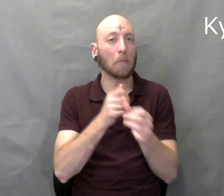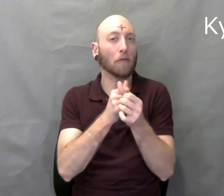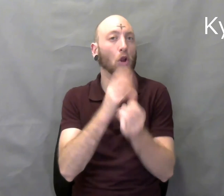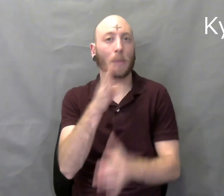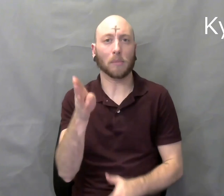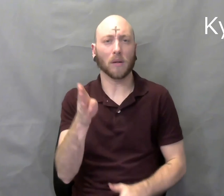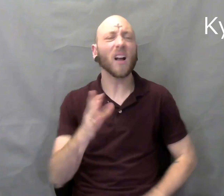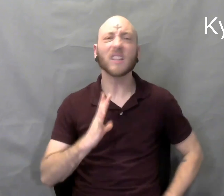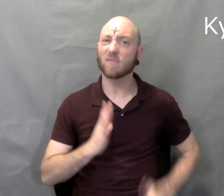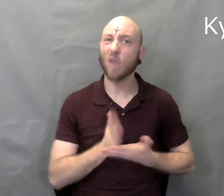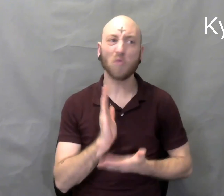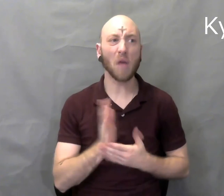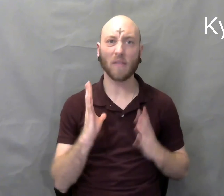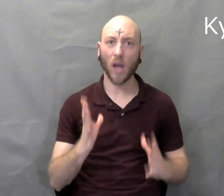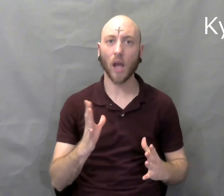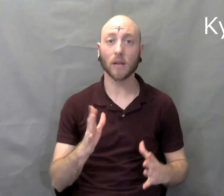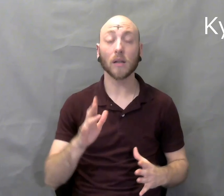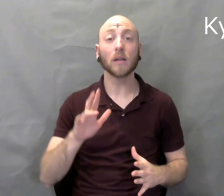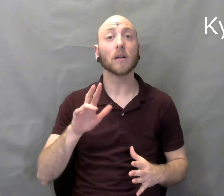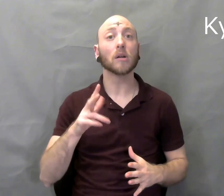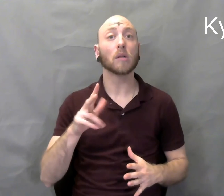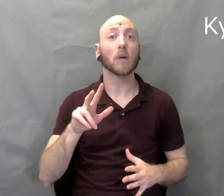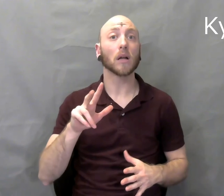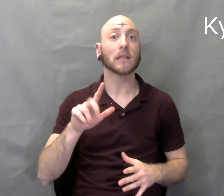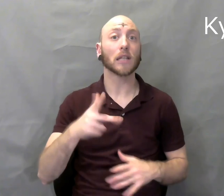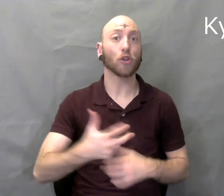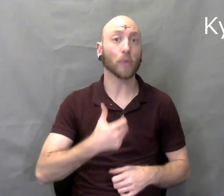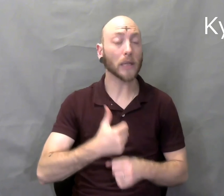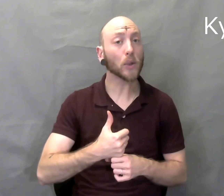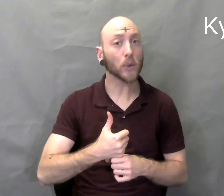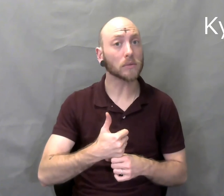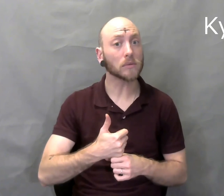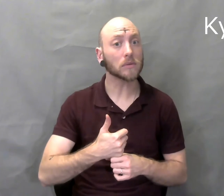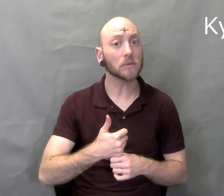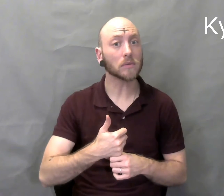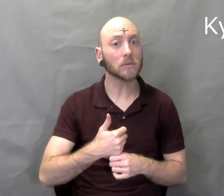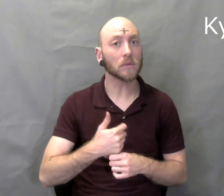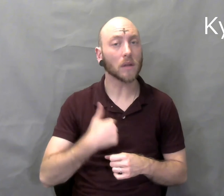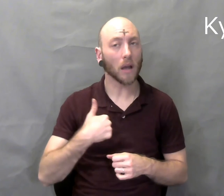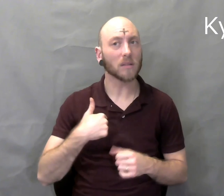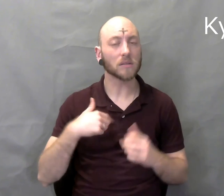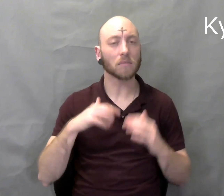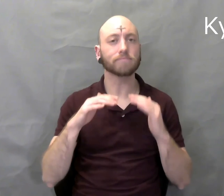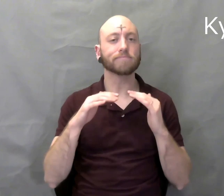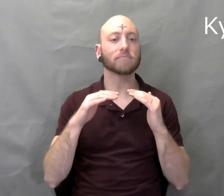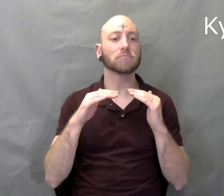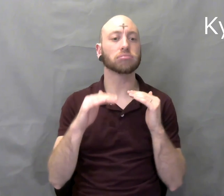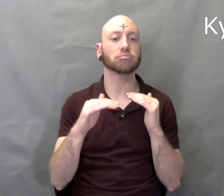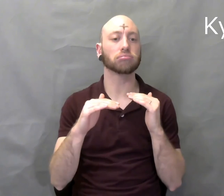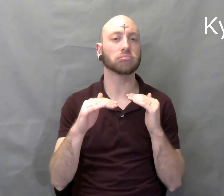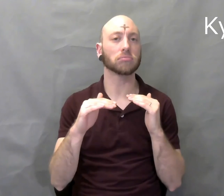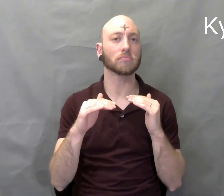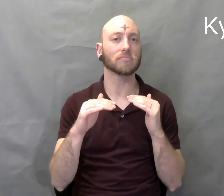what I needed at the time. And it wasn't until 3 years in that I had gotten content. And that's the worst